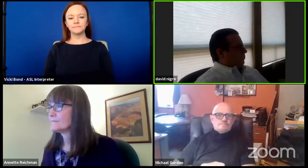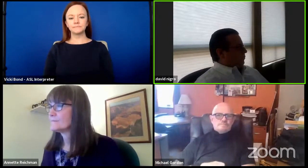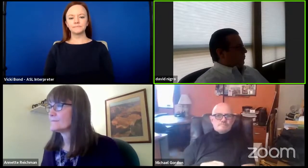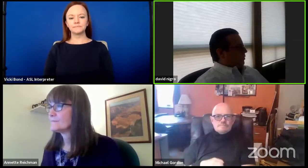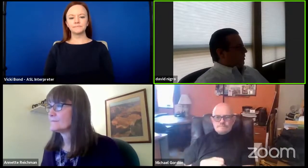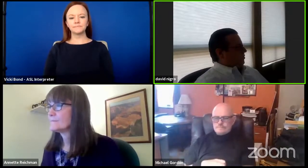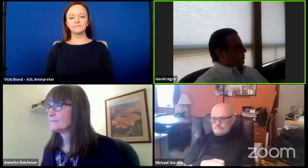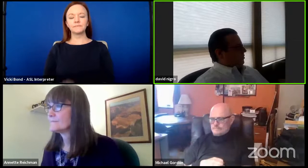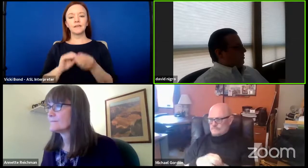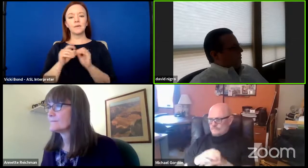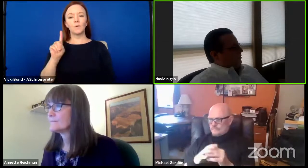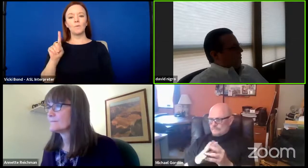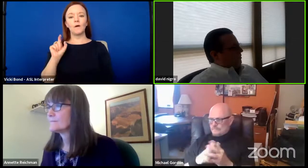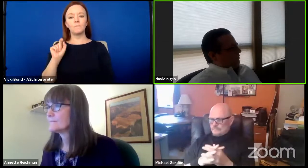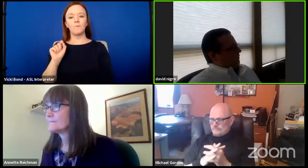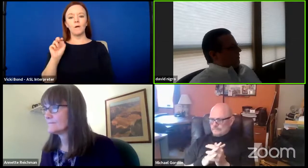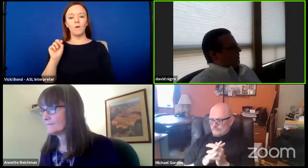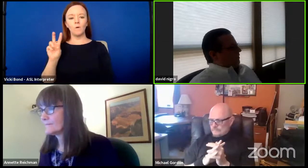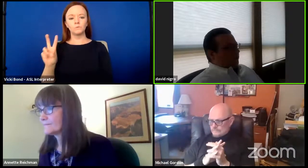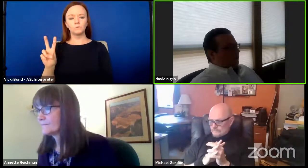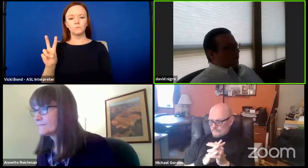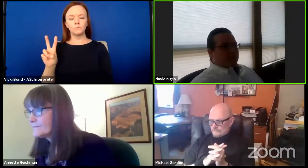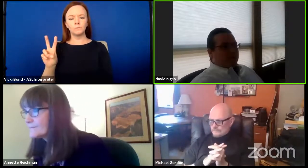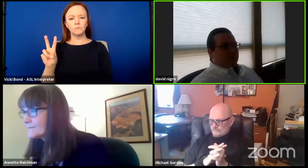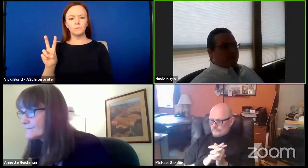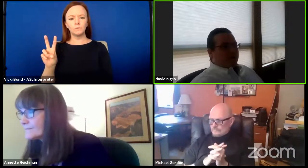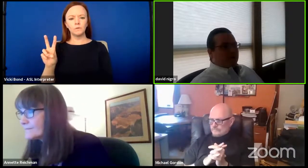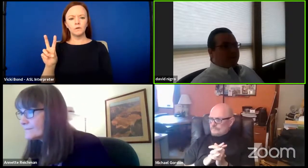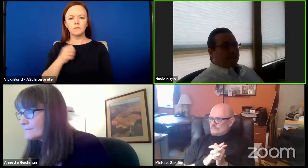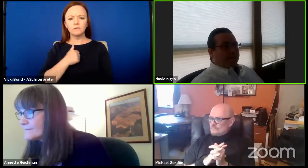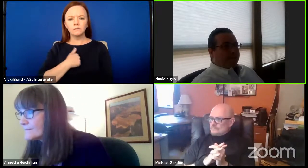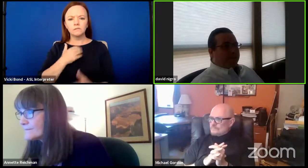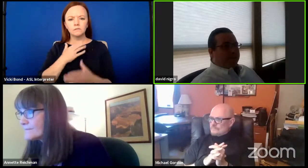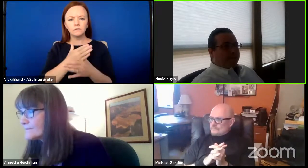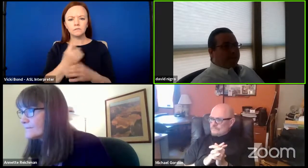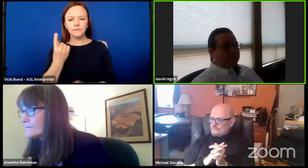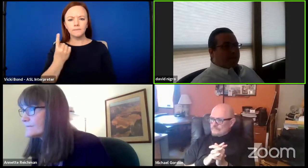Item 1.02, call to the public. Sorry?